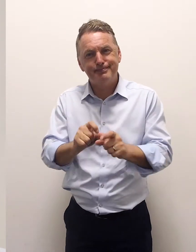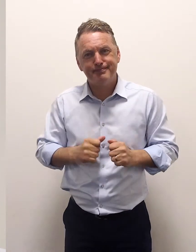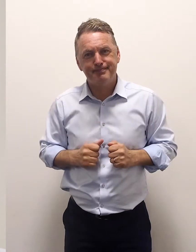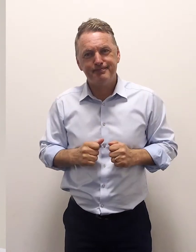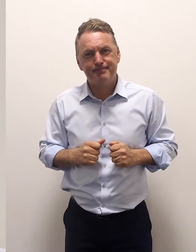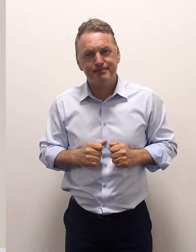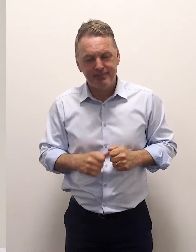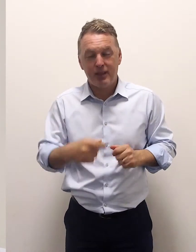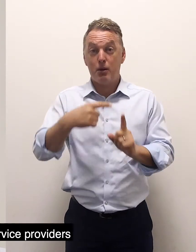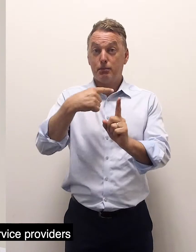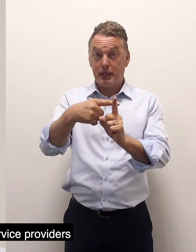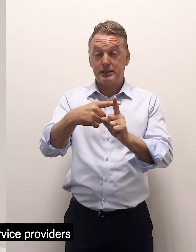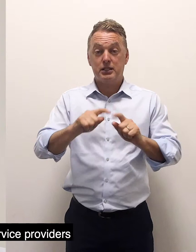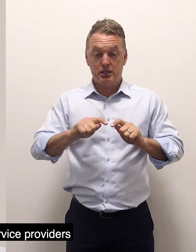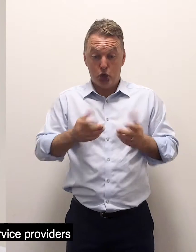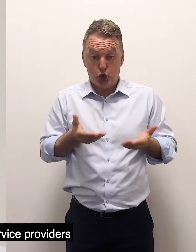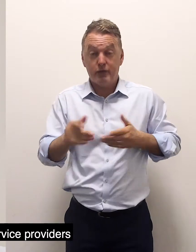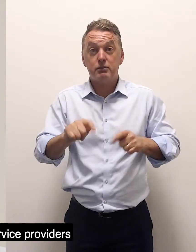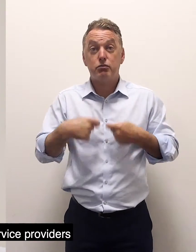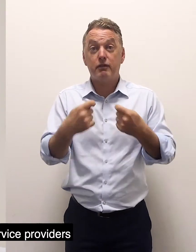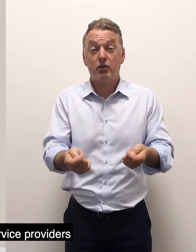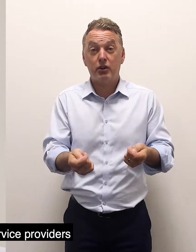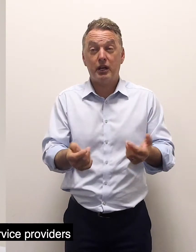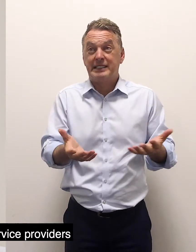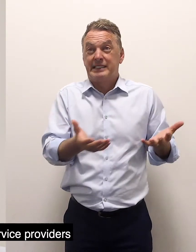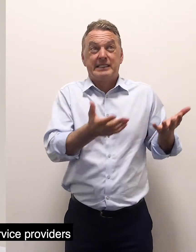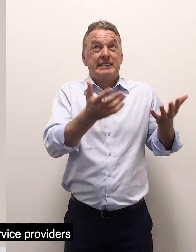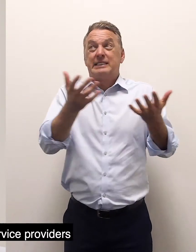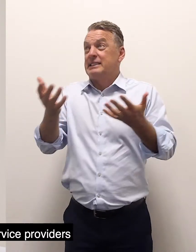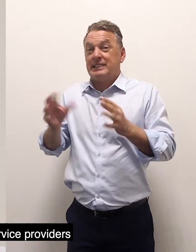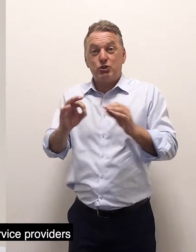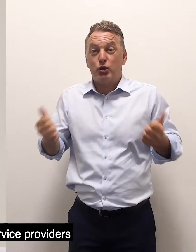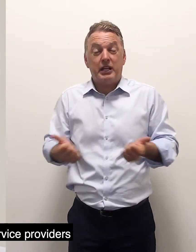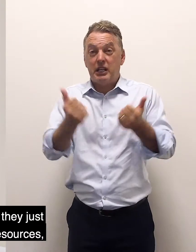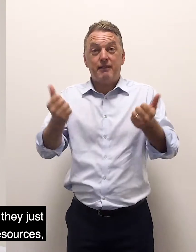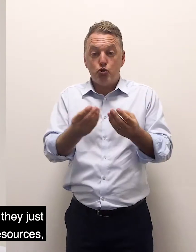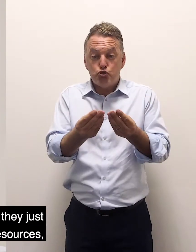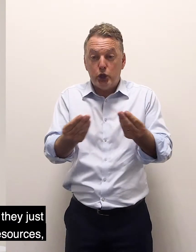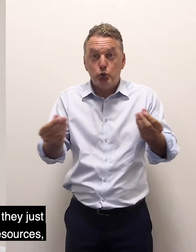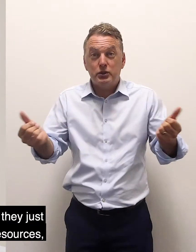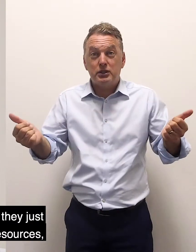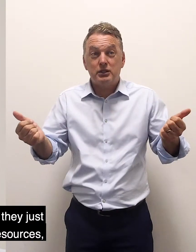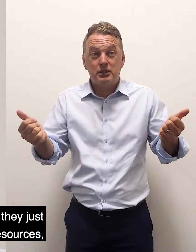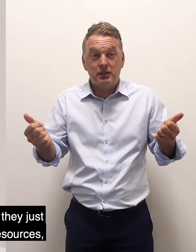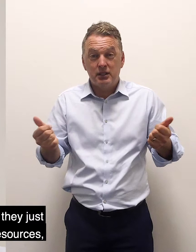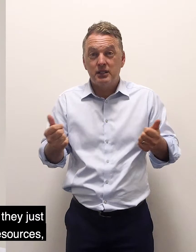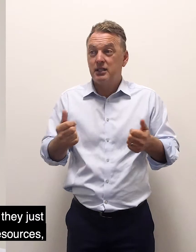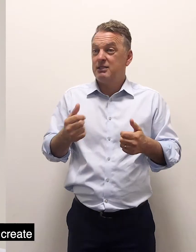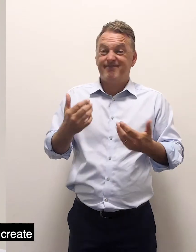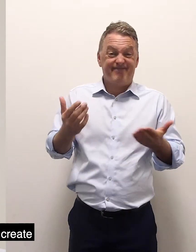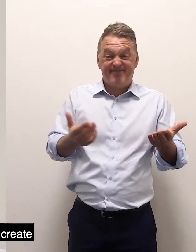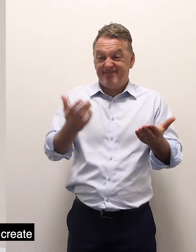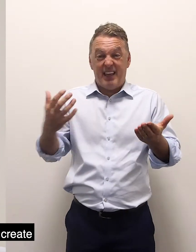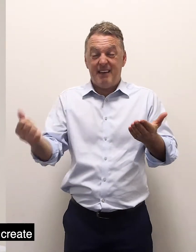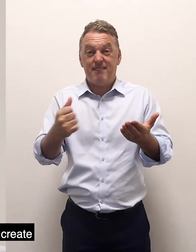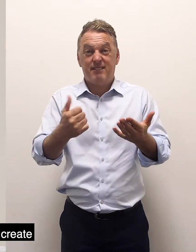tired. And then also the service providers were finding that they just didn't have the resources,